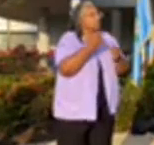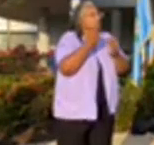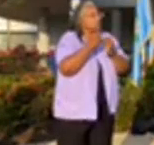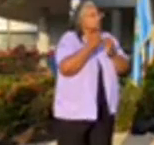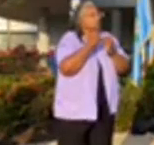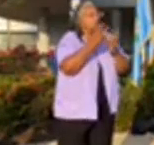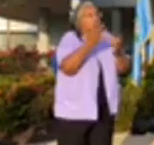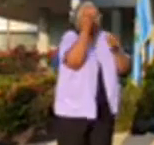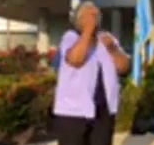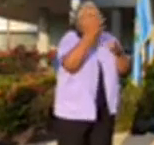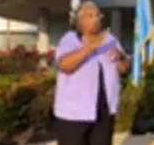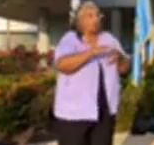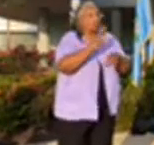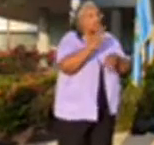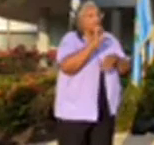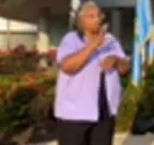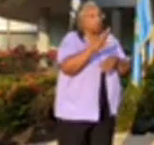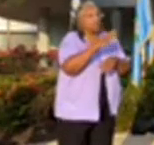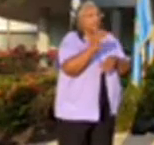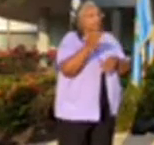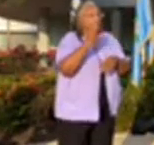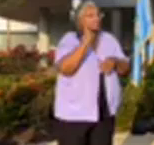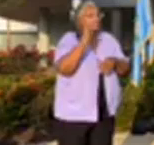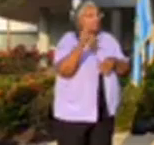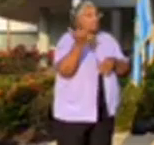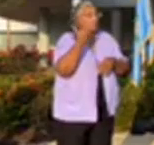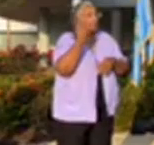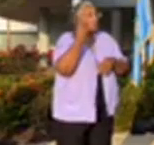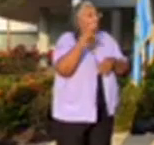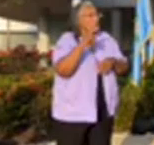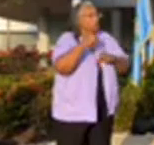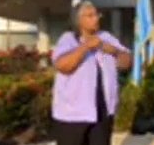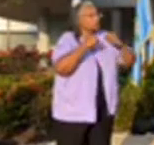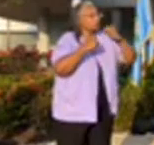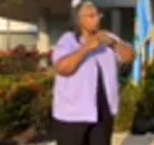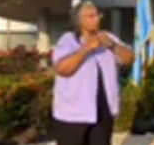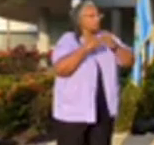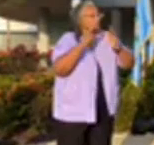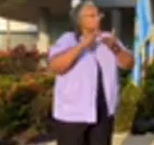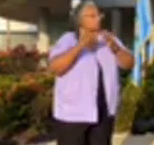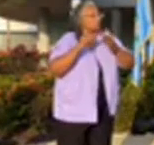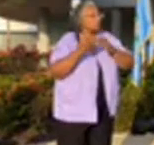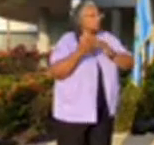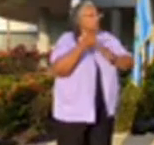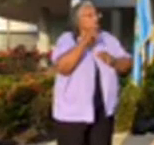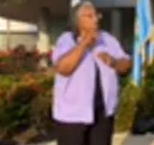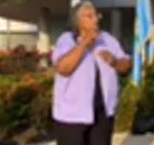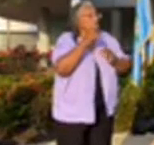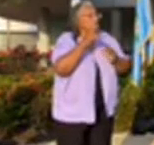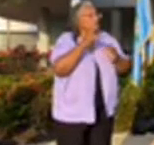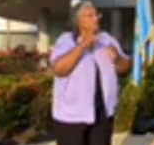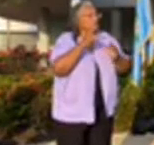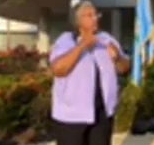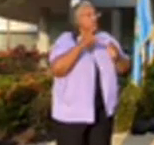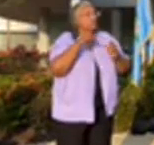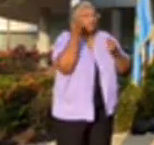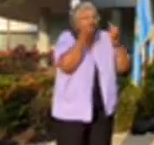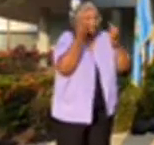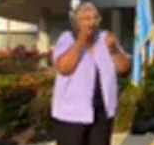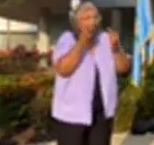on our Facebook page and on our cell phones for our construction industry community who is considered essential.